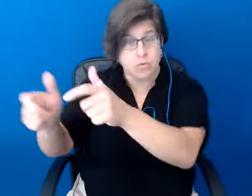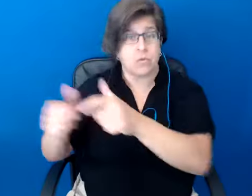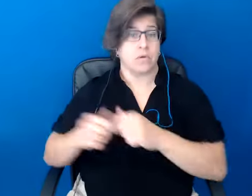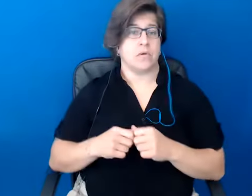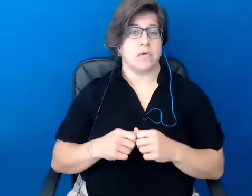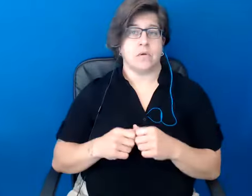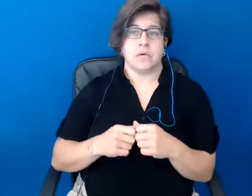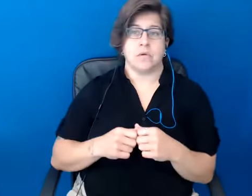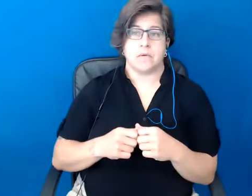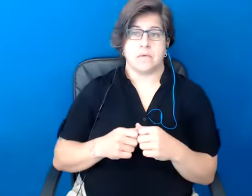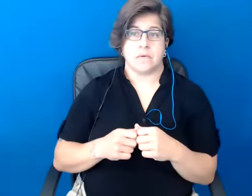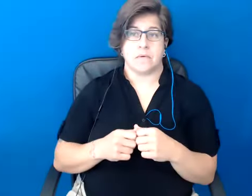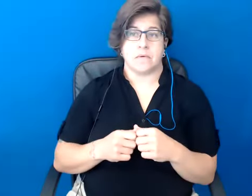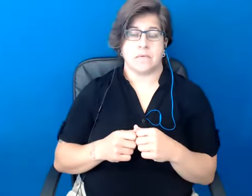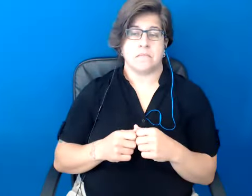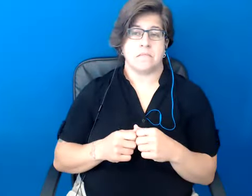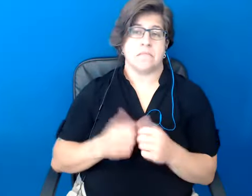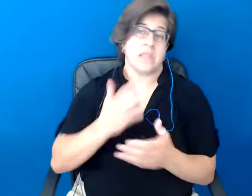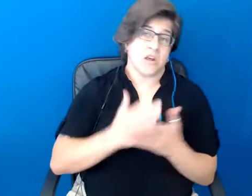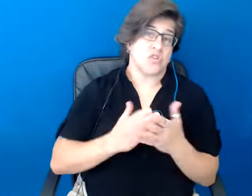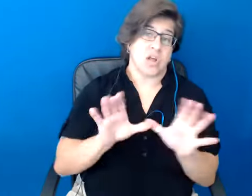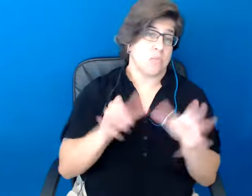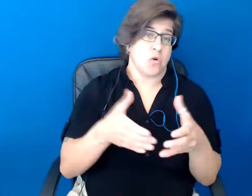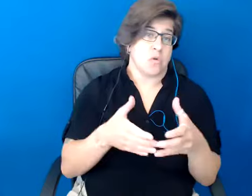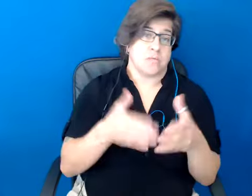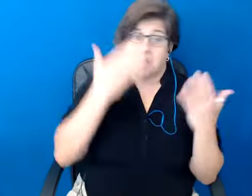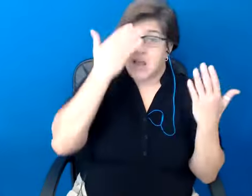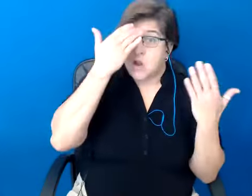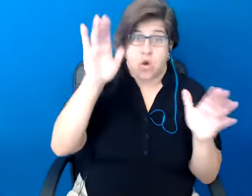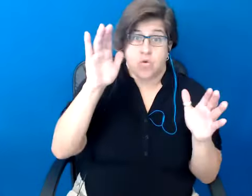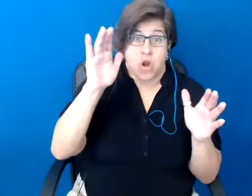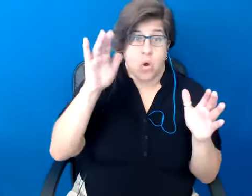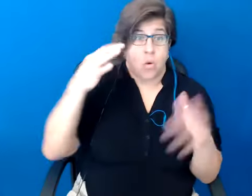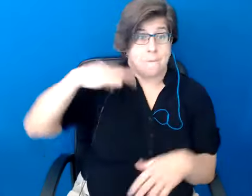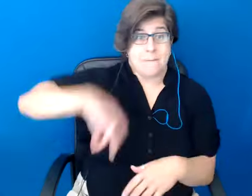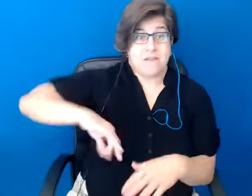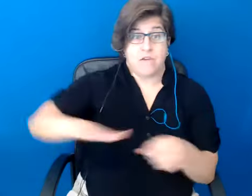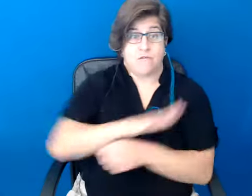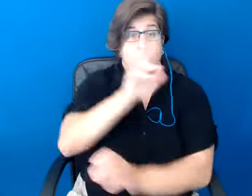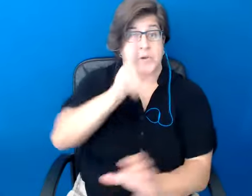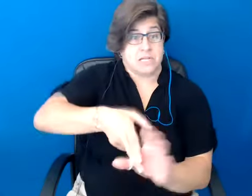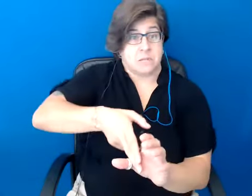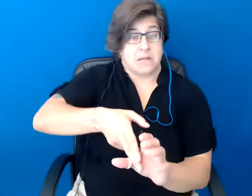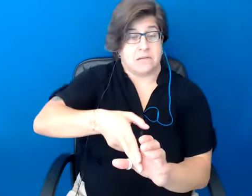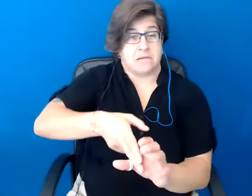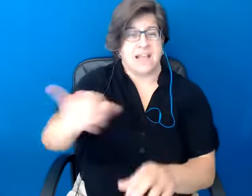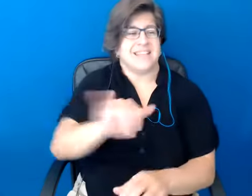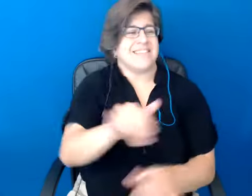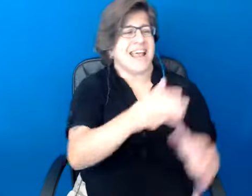There are probably registered groups that are really AA meetings, but I think that there are some groups that don't